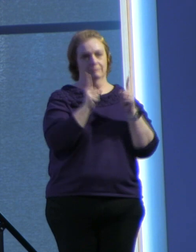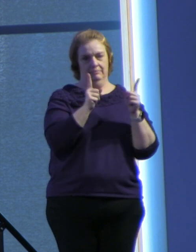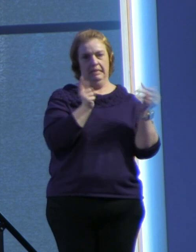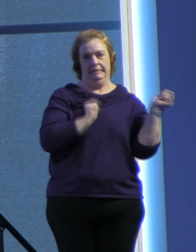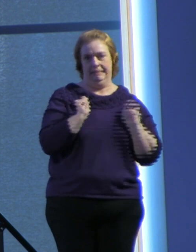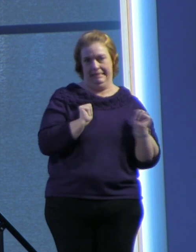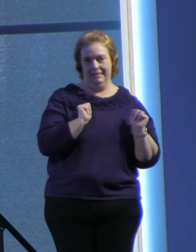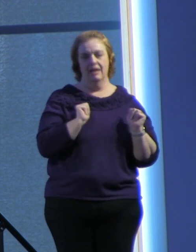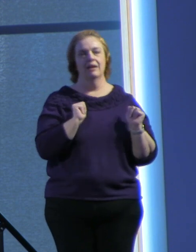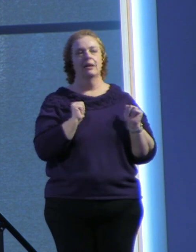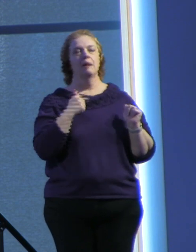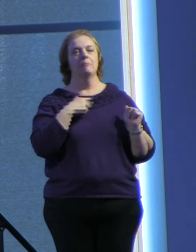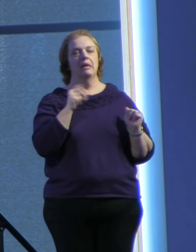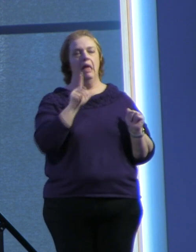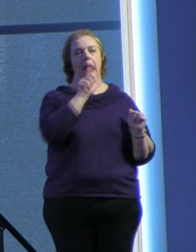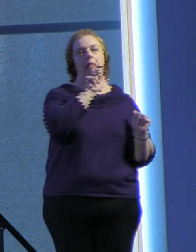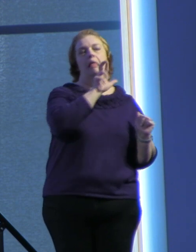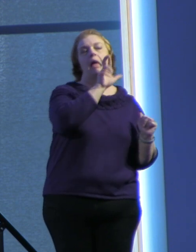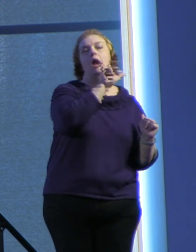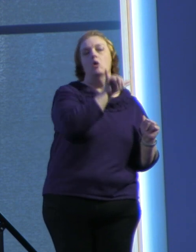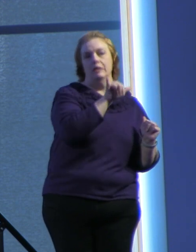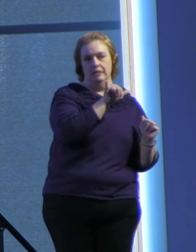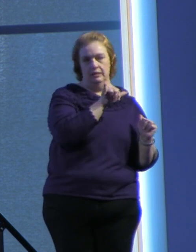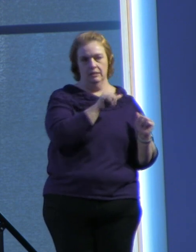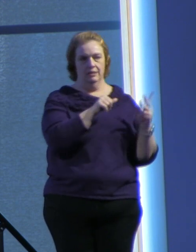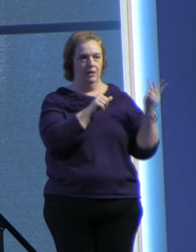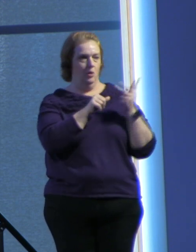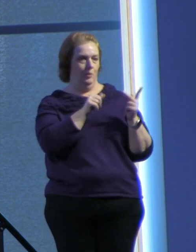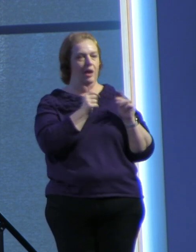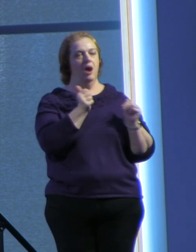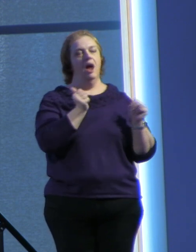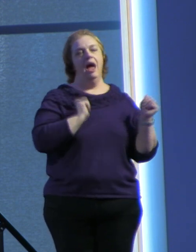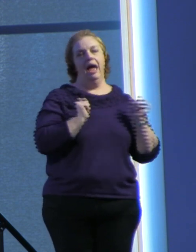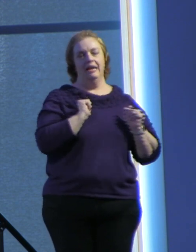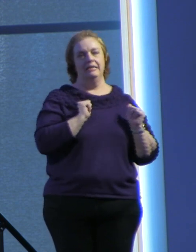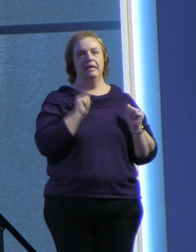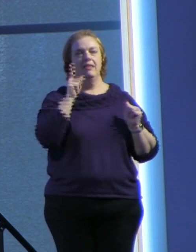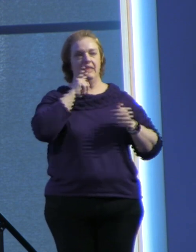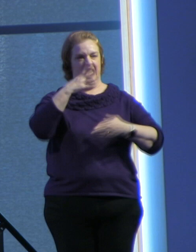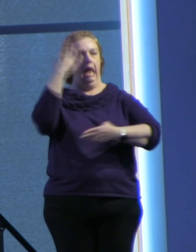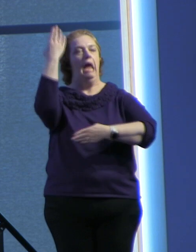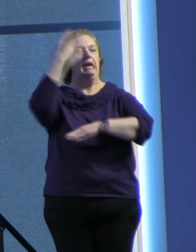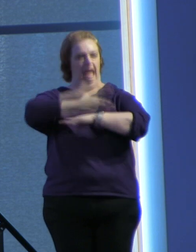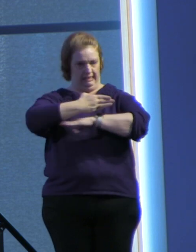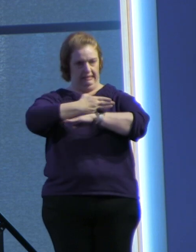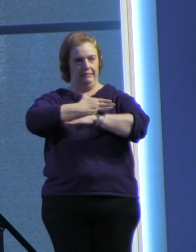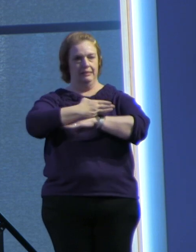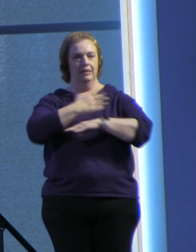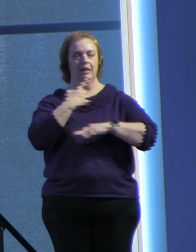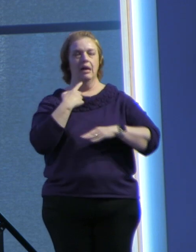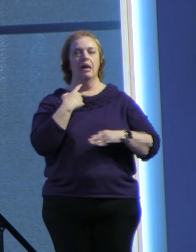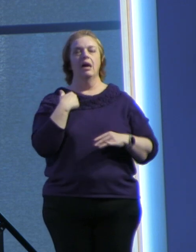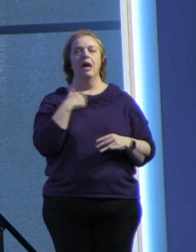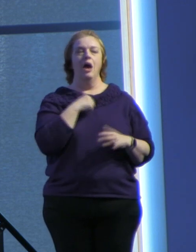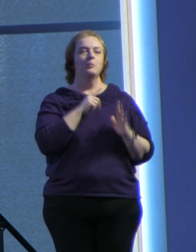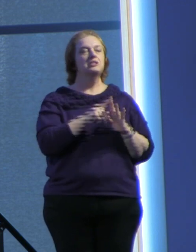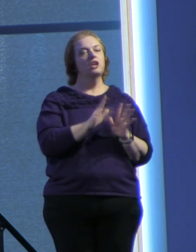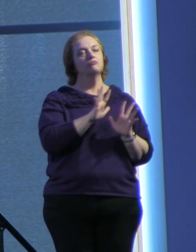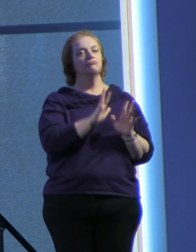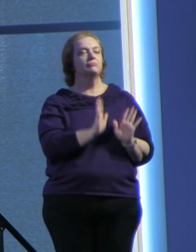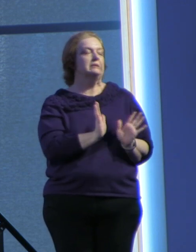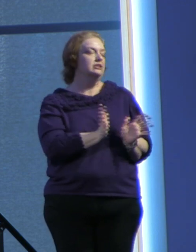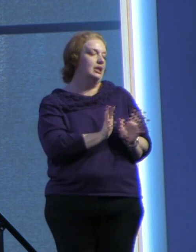and Larry were, acting, and then they say cut, and we kind of start a little